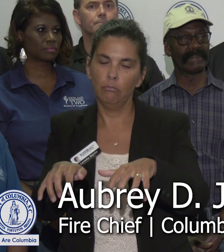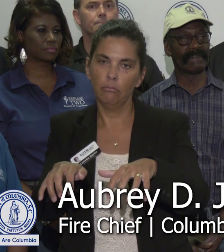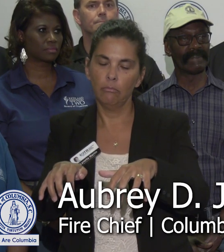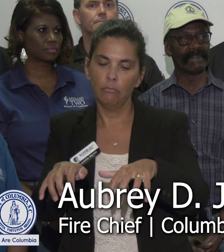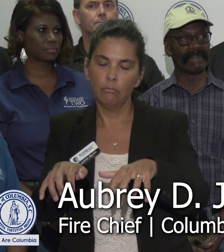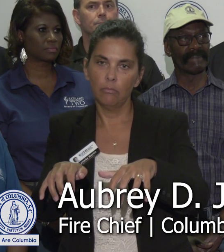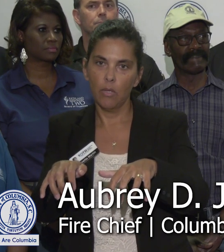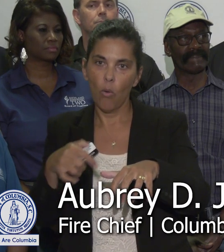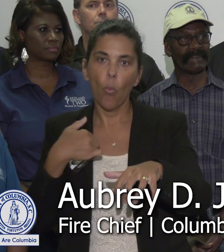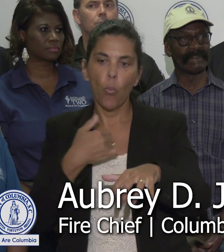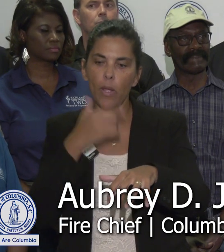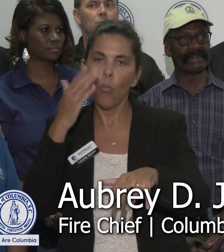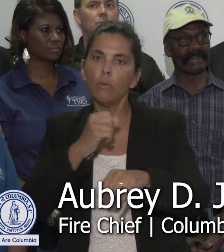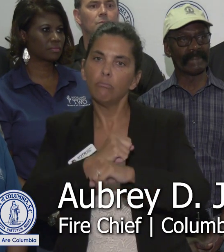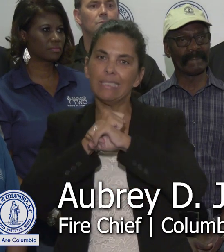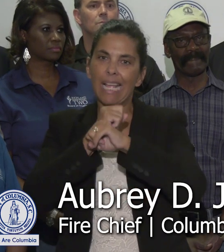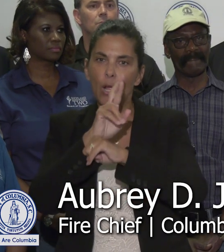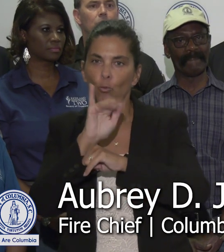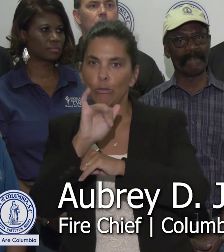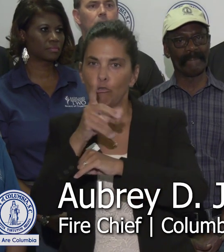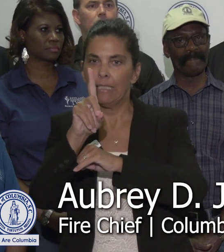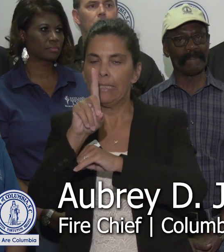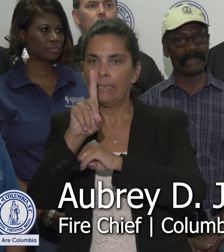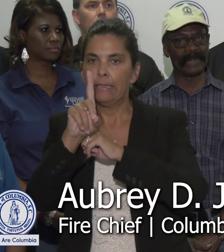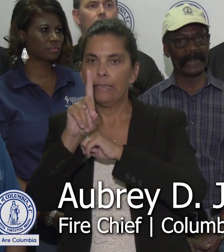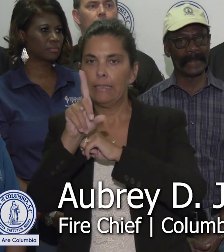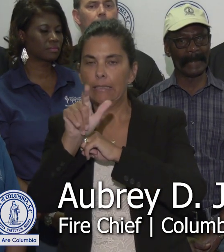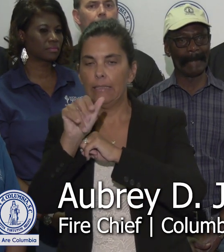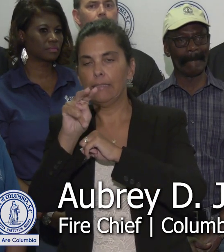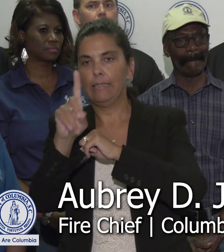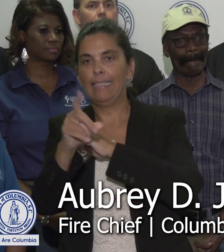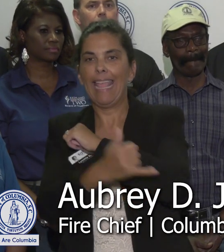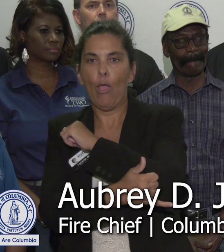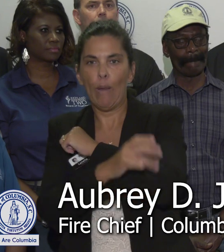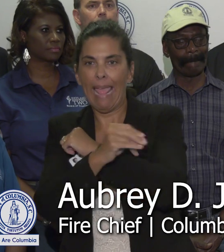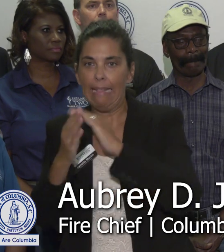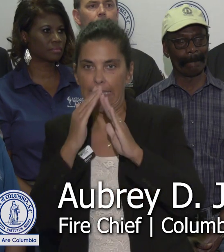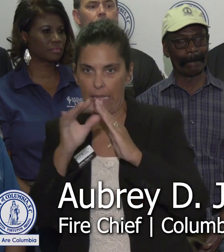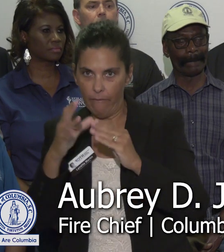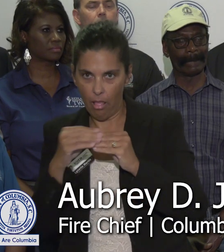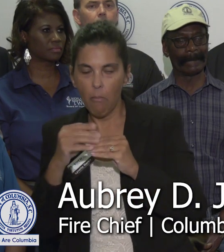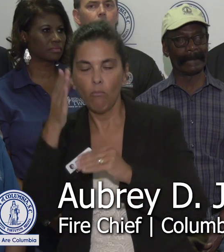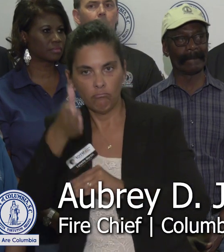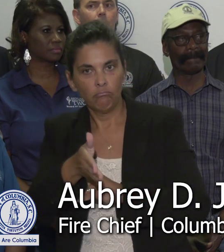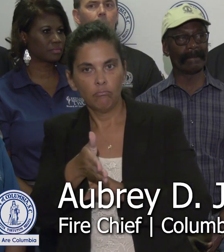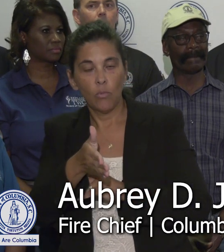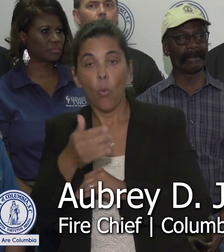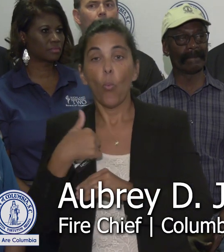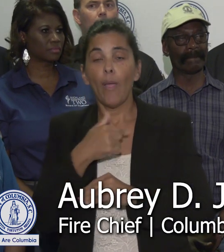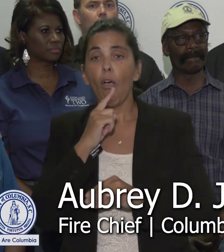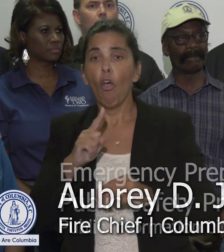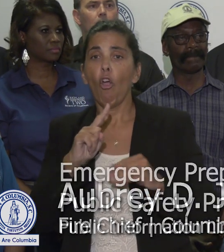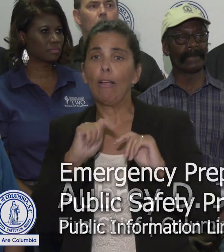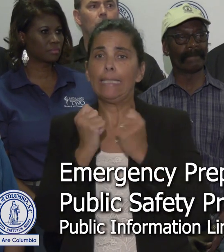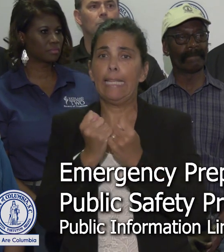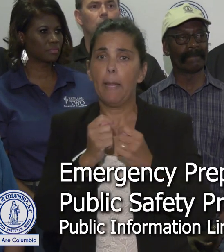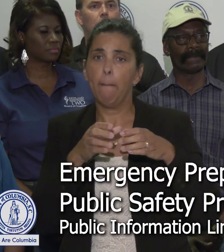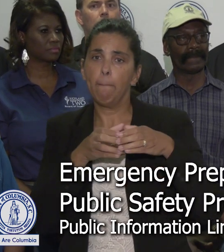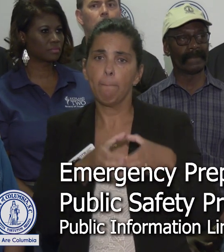there and protect Richland County and the City of Columbia, and we're going to do that. So you'll see us together as a team. We're